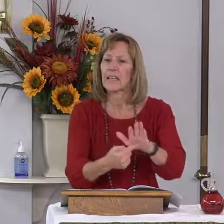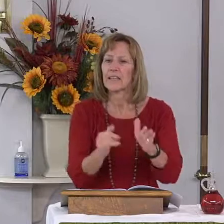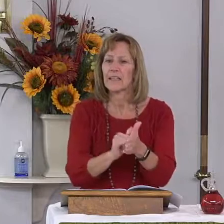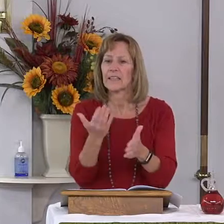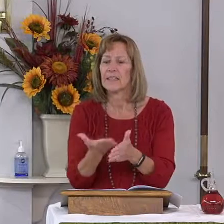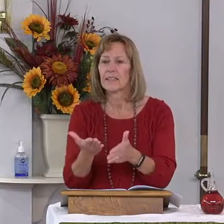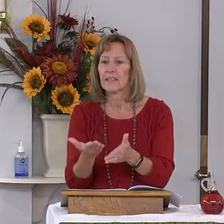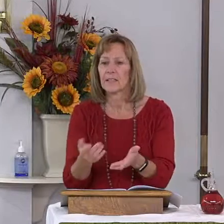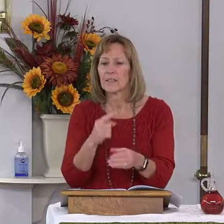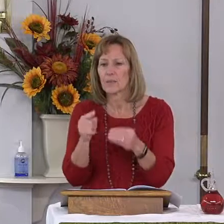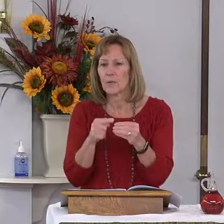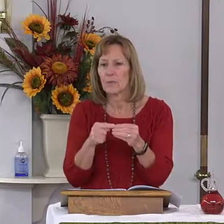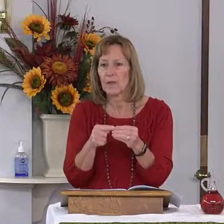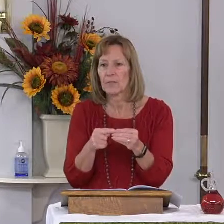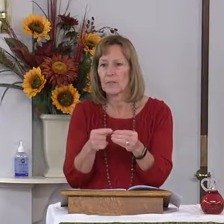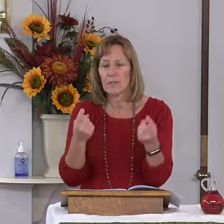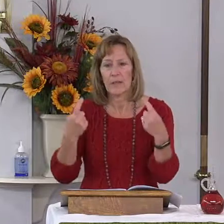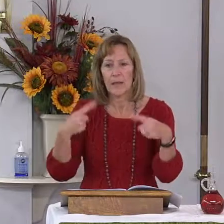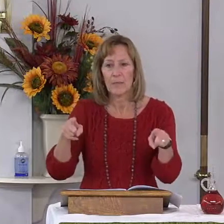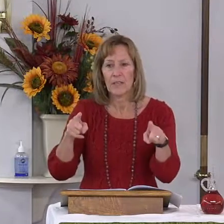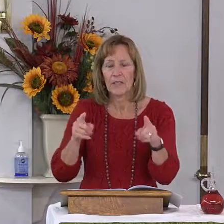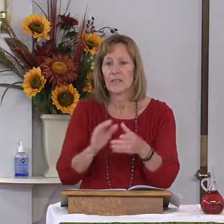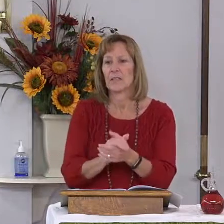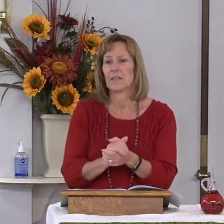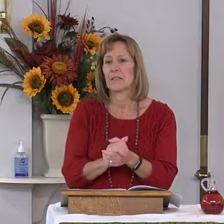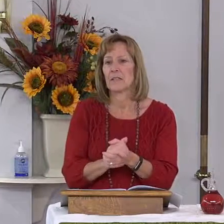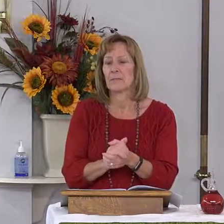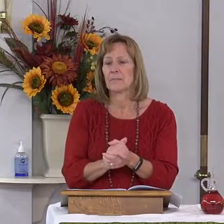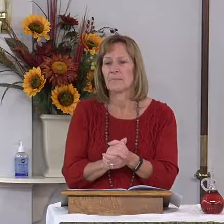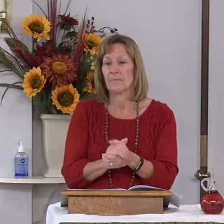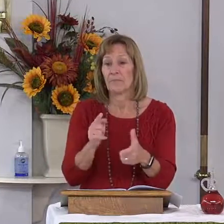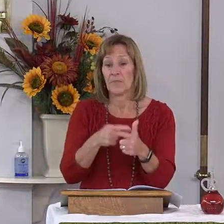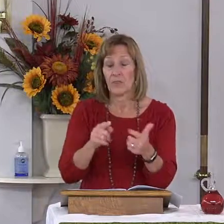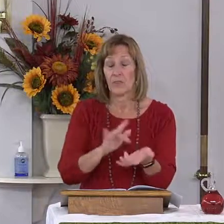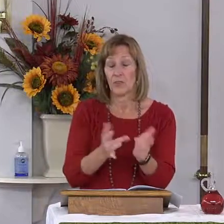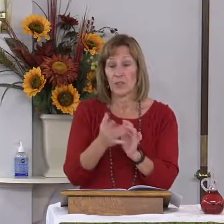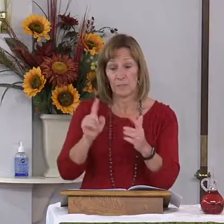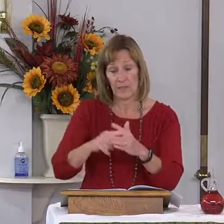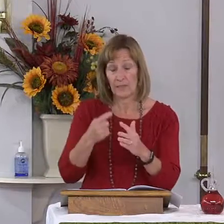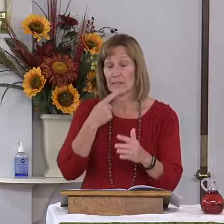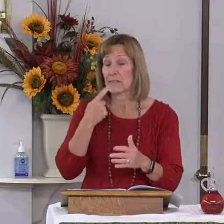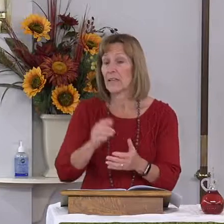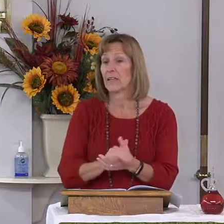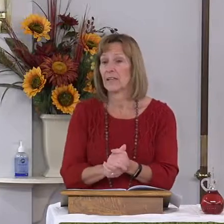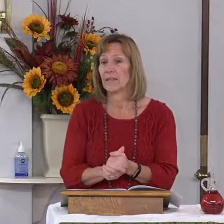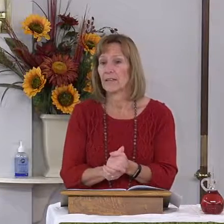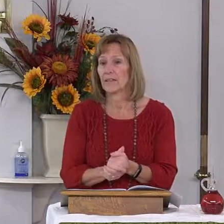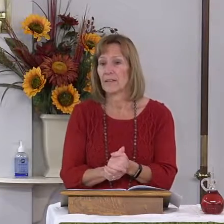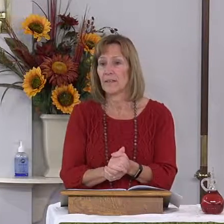these things are about to be accomplished?" Then